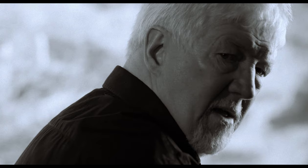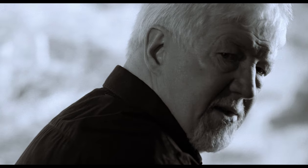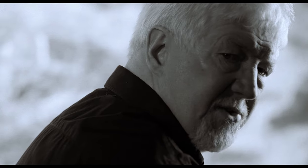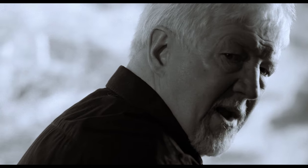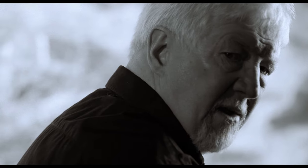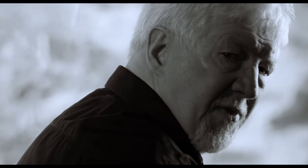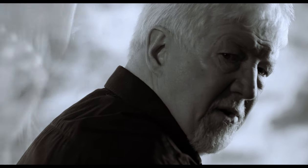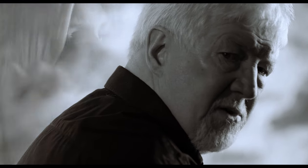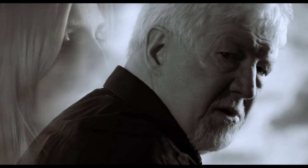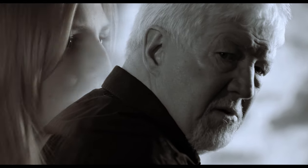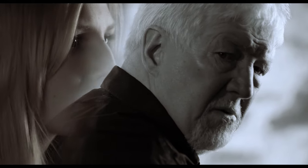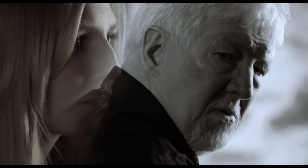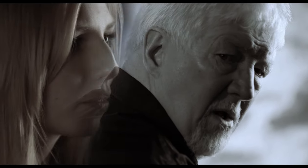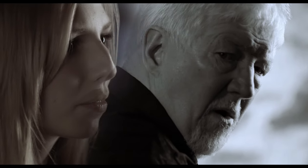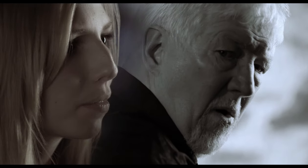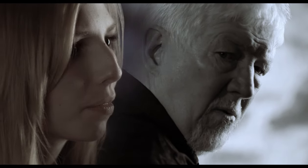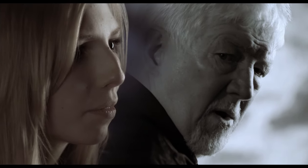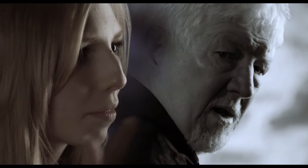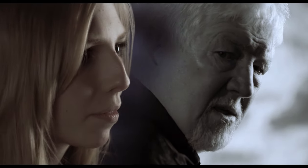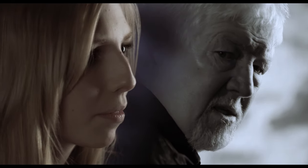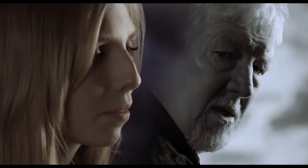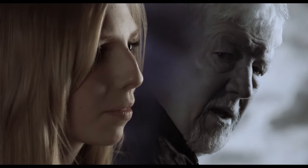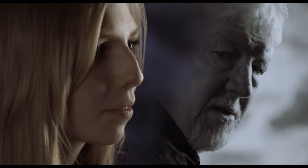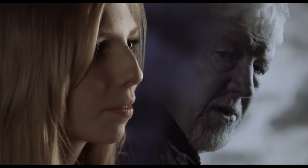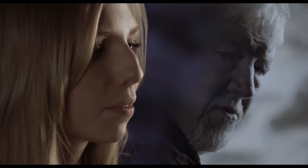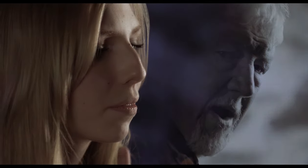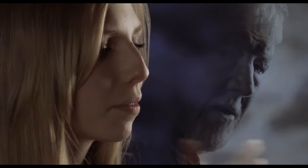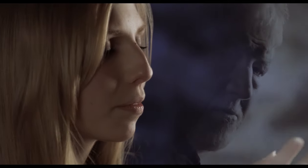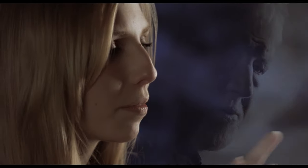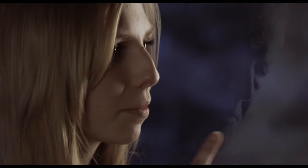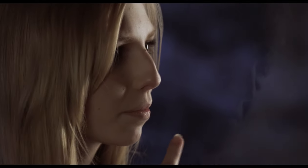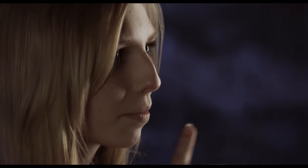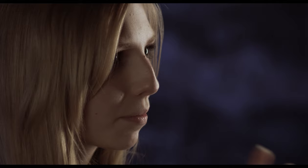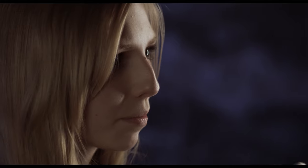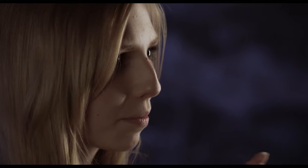the strength of you always surrounds me.